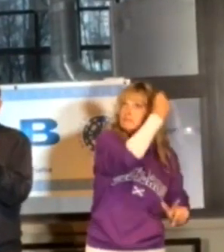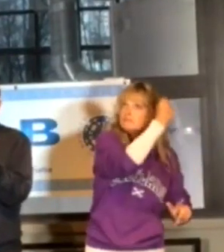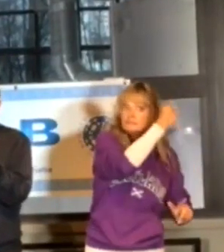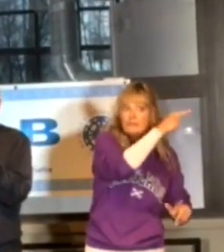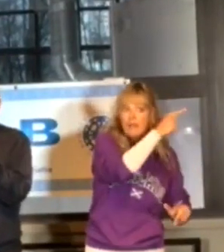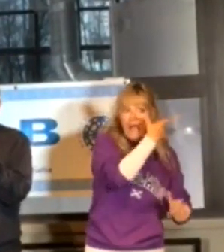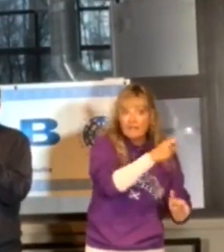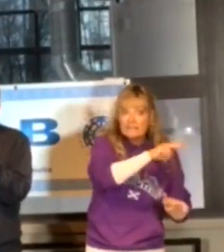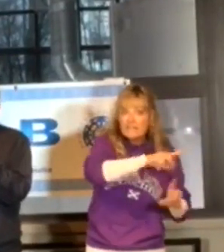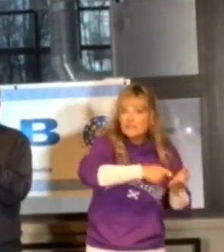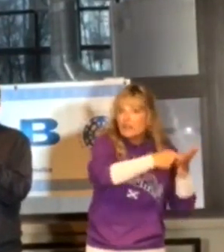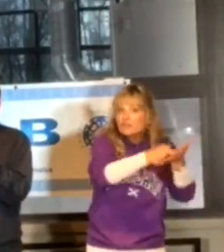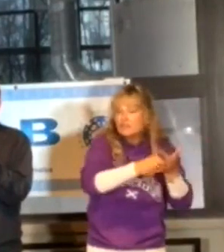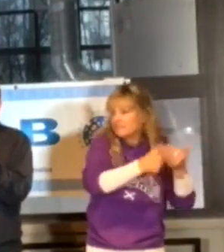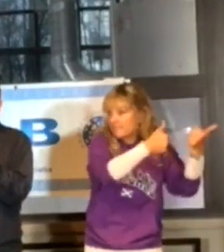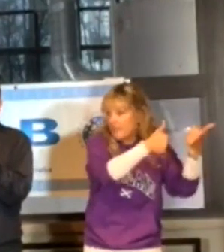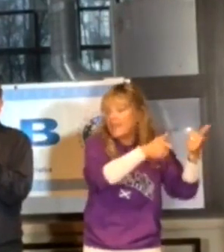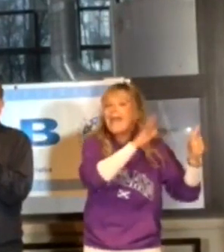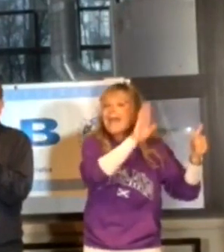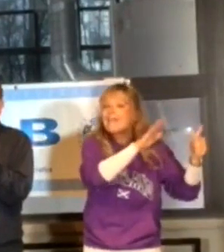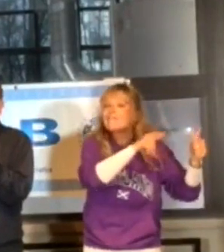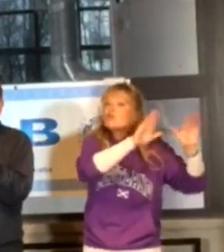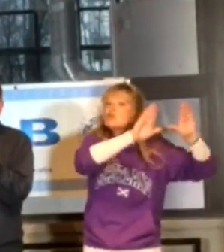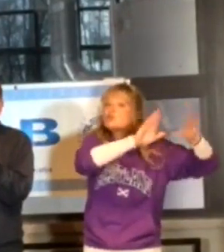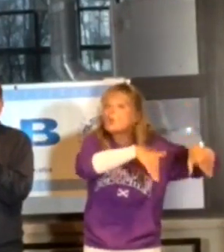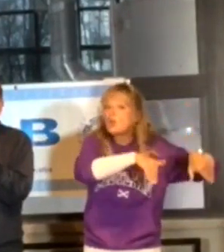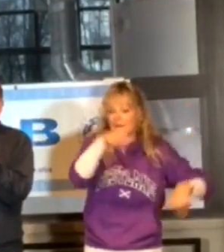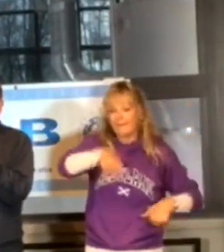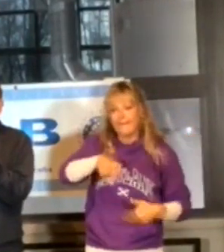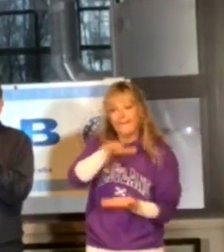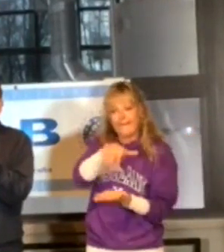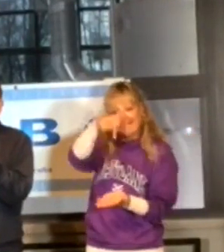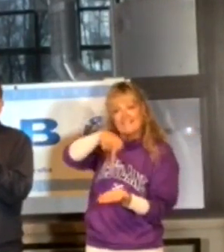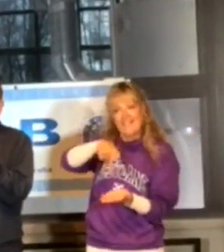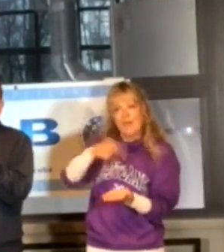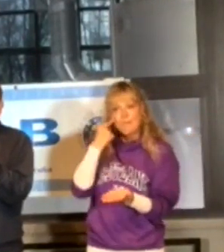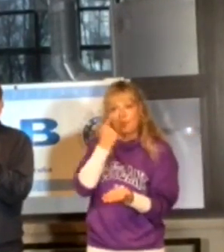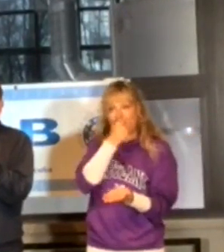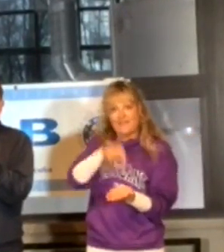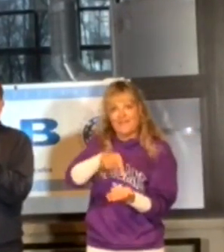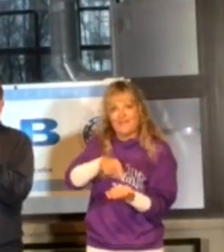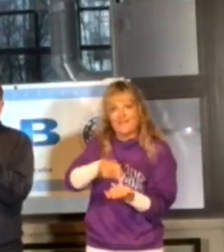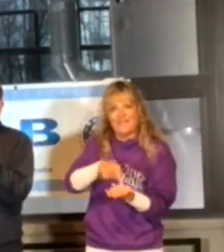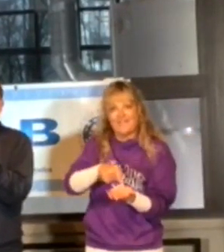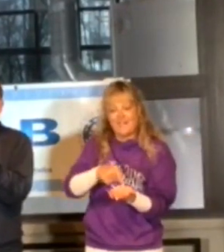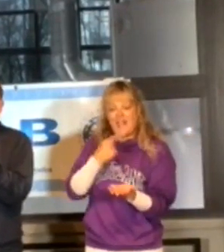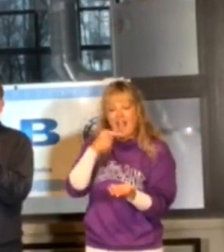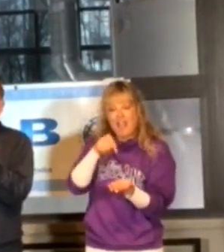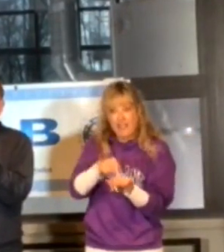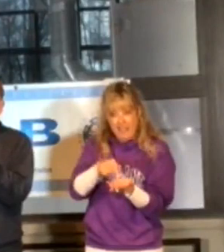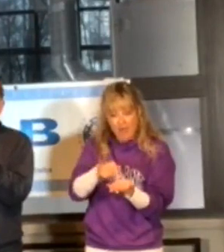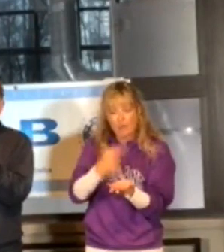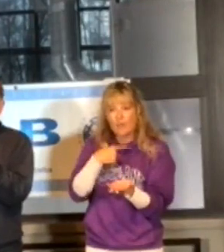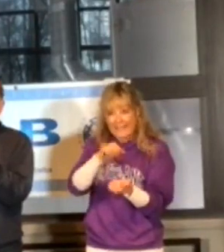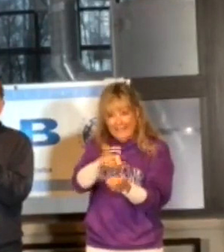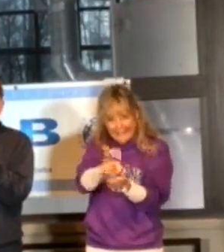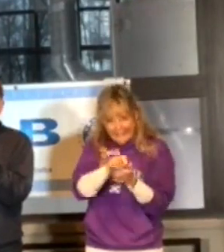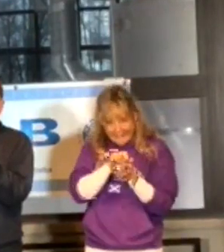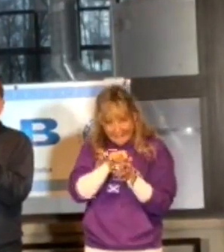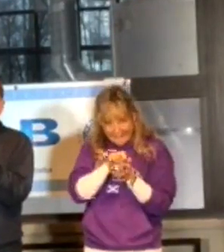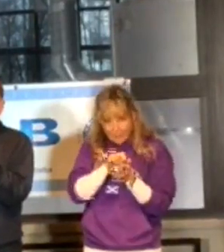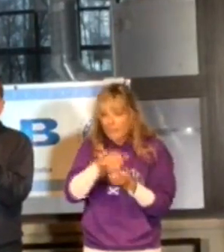good. If they don't, the covenant exists. And the covenant is open for signatures until December the 31st